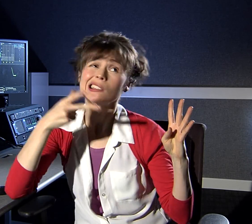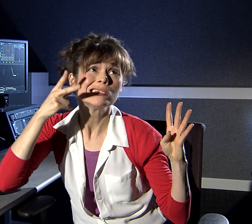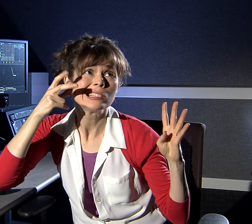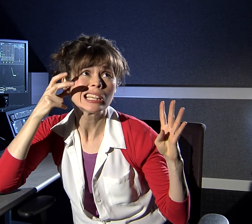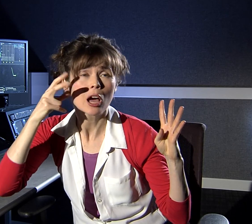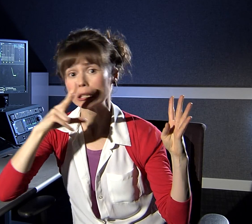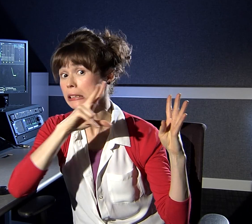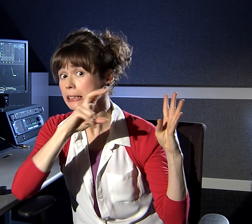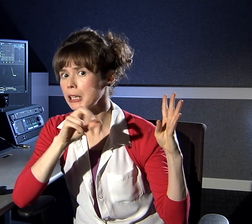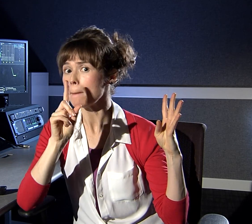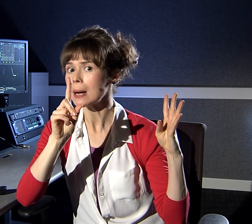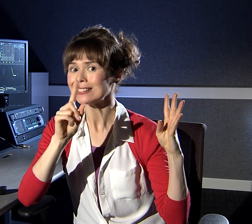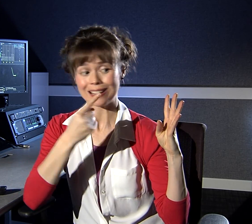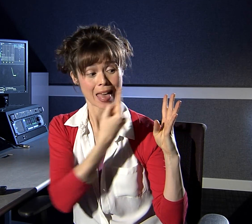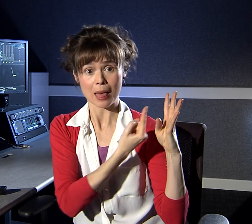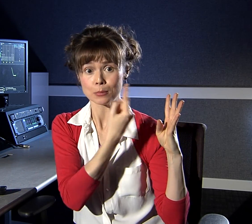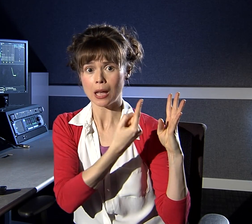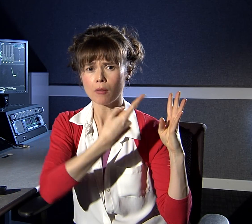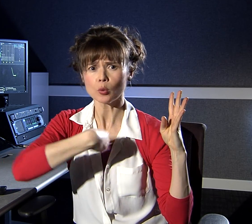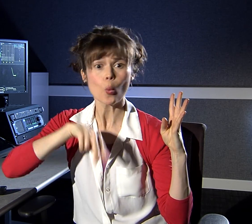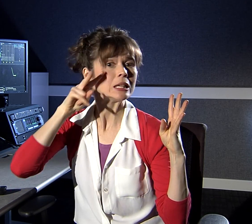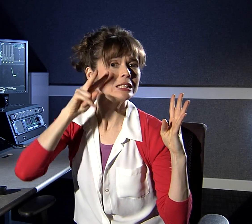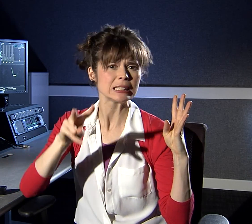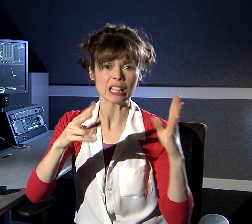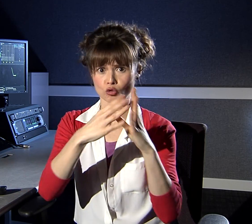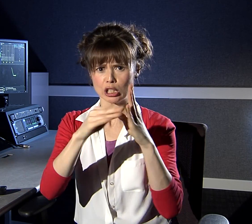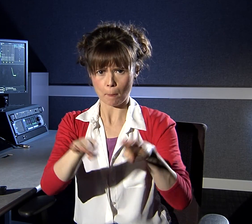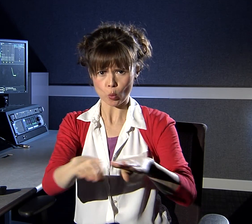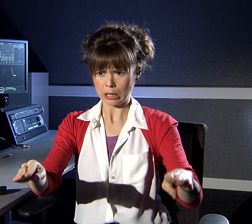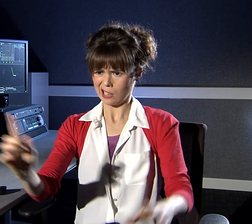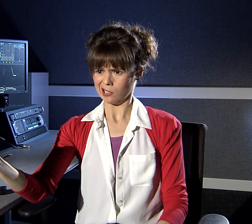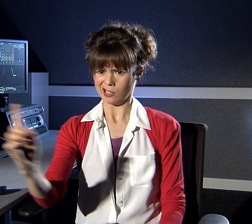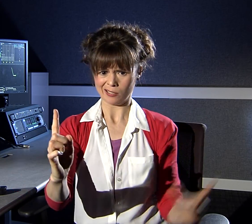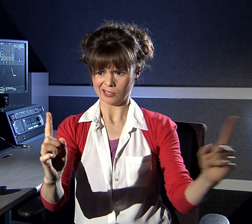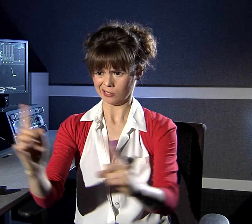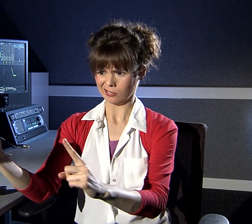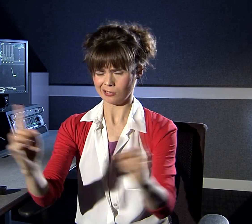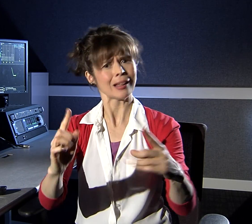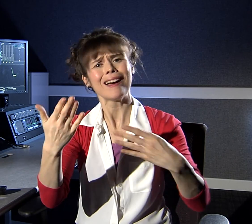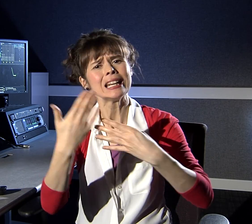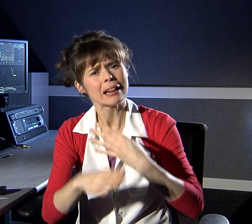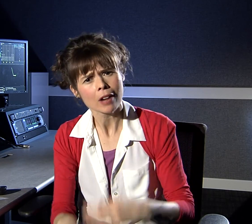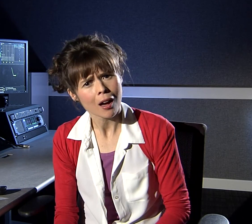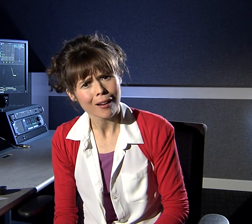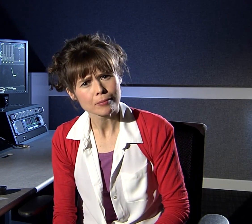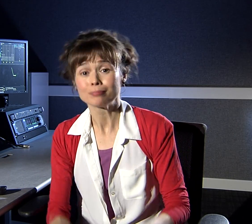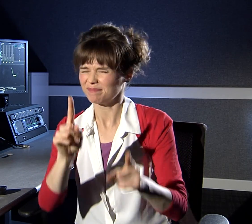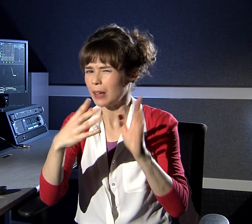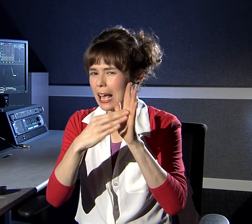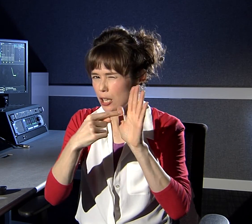characters whose names we hear mentioned, but that we never actually see on stage.